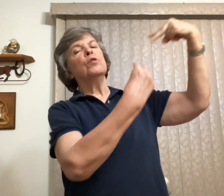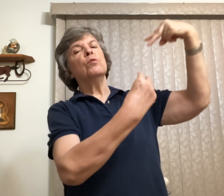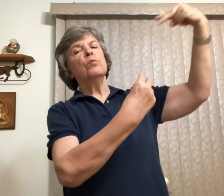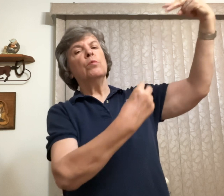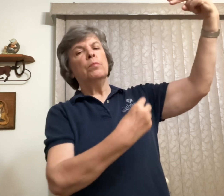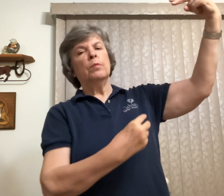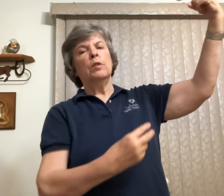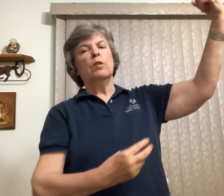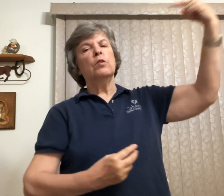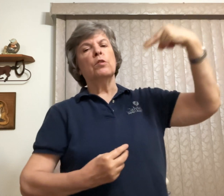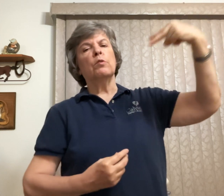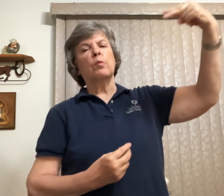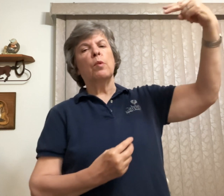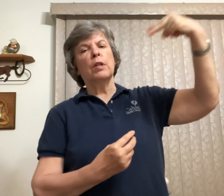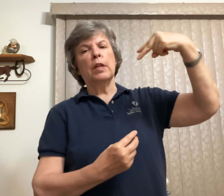you could just do it with one hand.